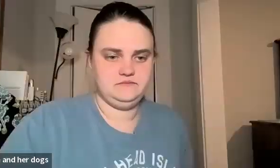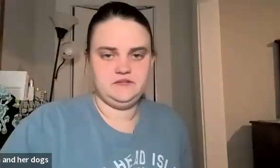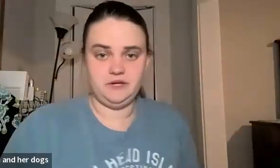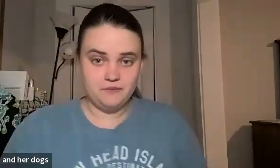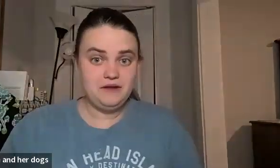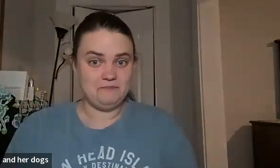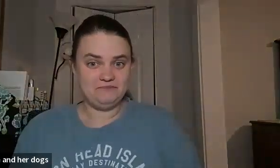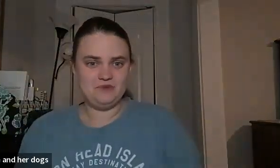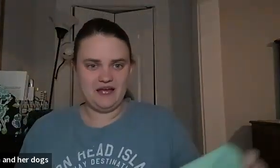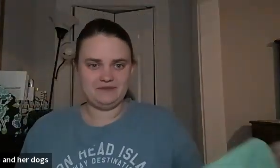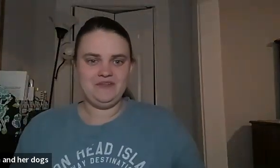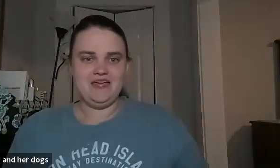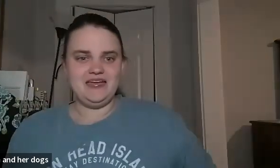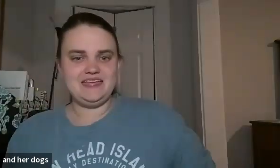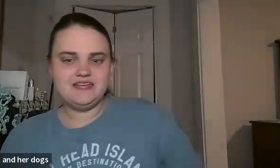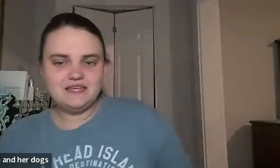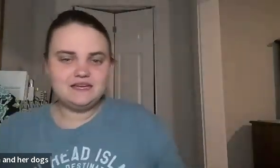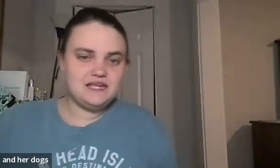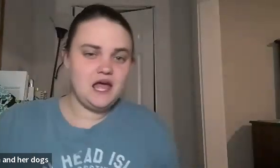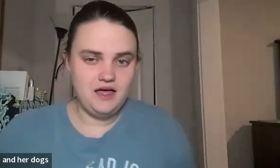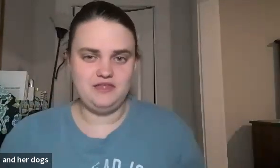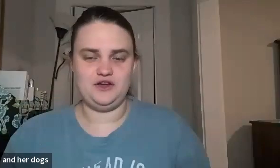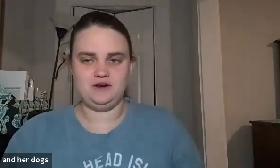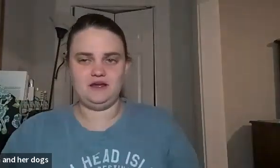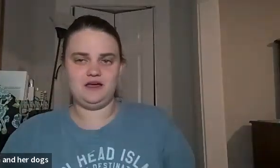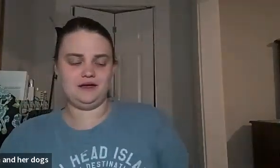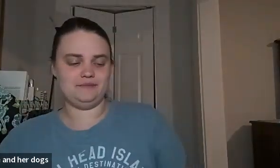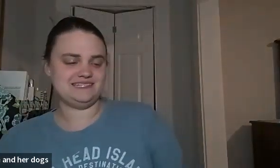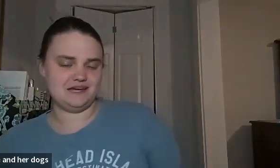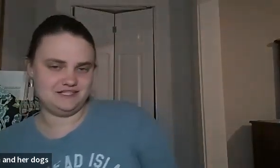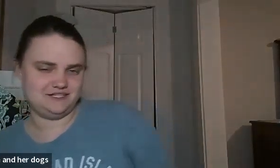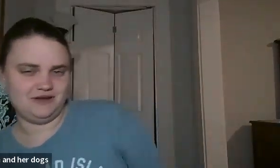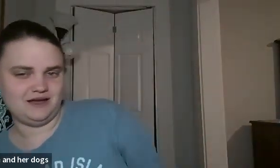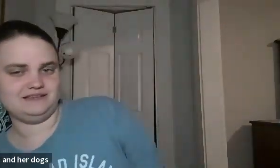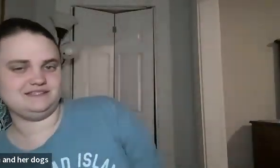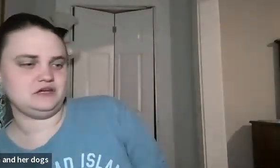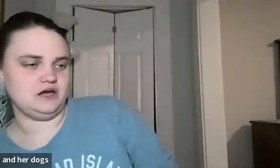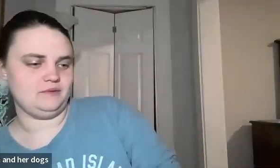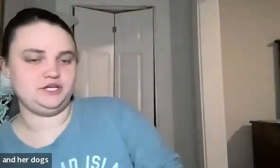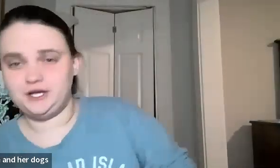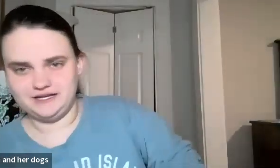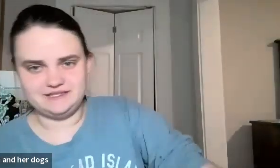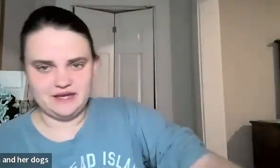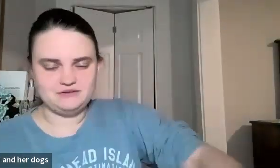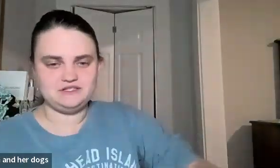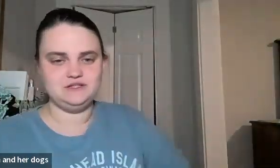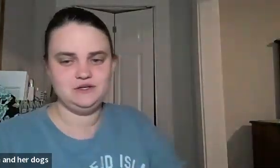There we go. Okay, we're back. Any other signs that you guys are curious about